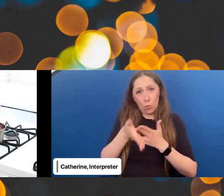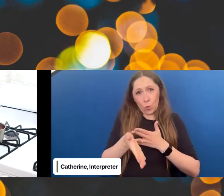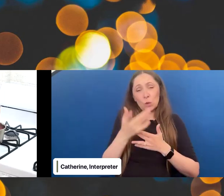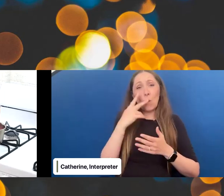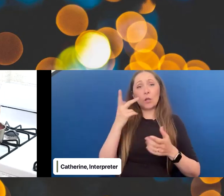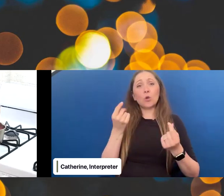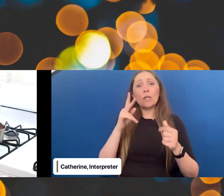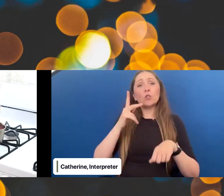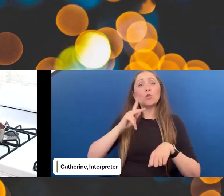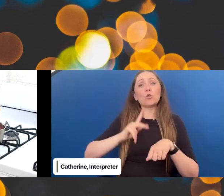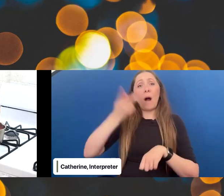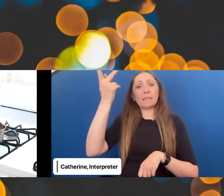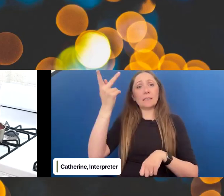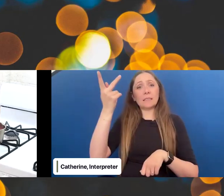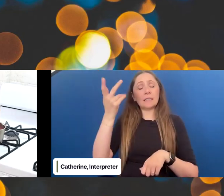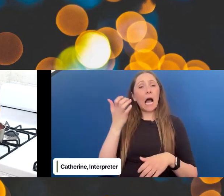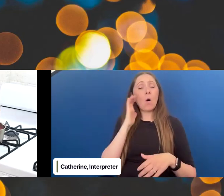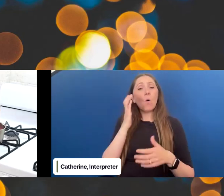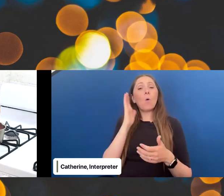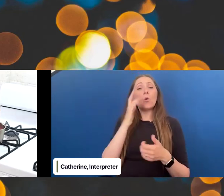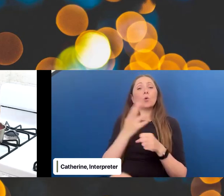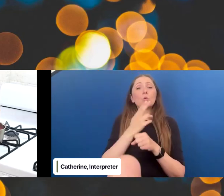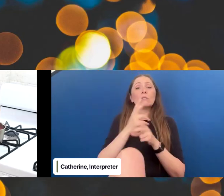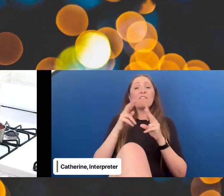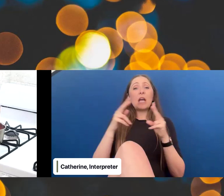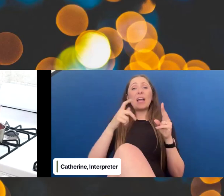just going to use a very thin sieve,